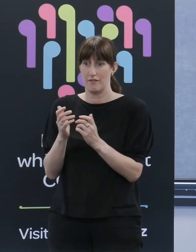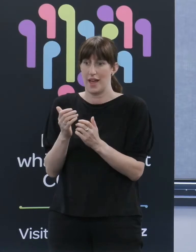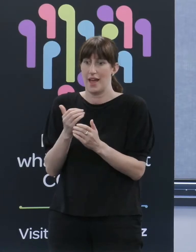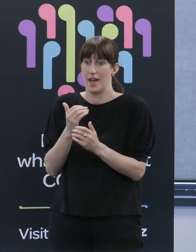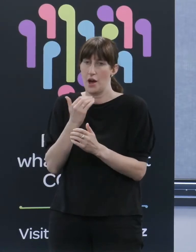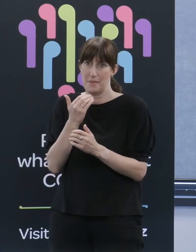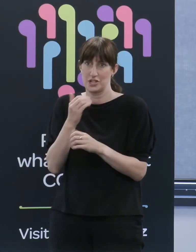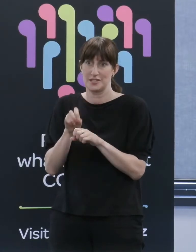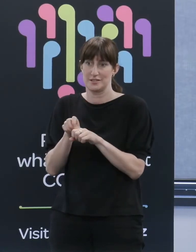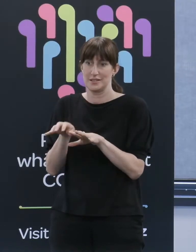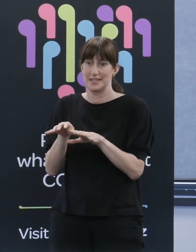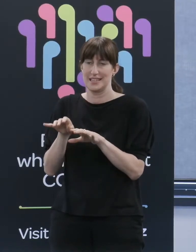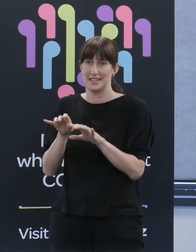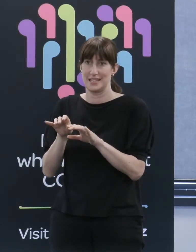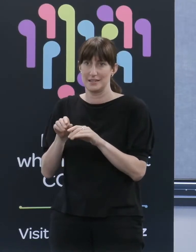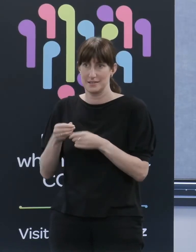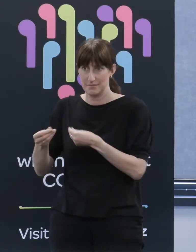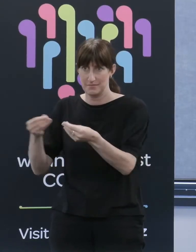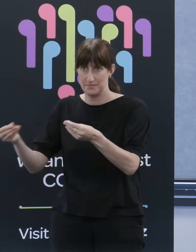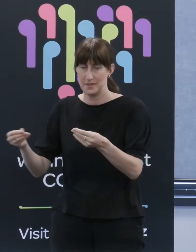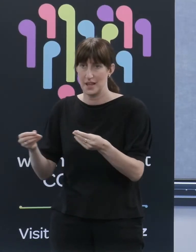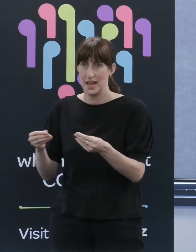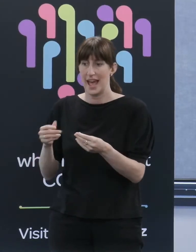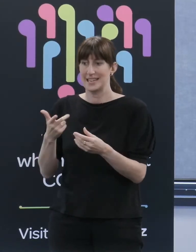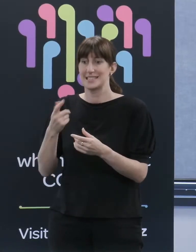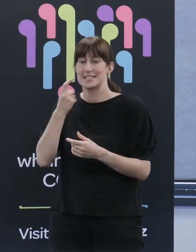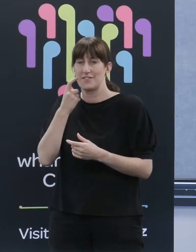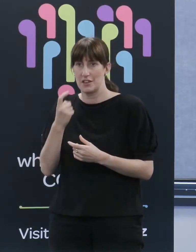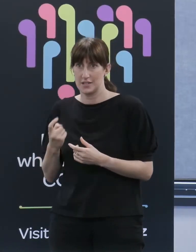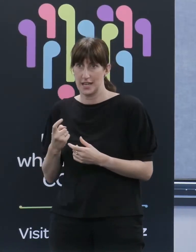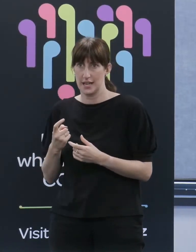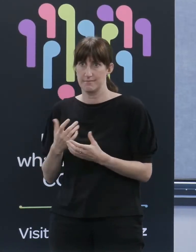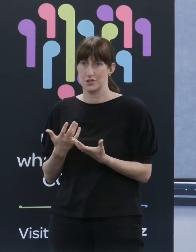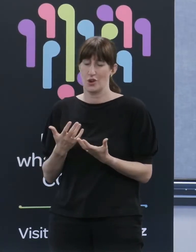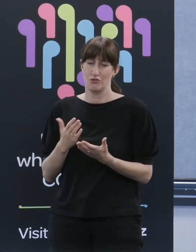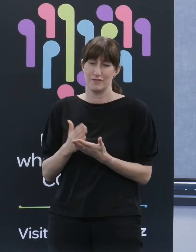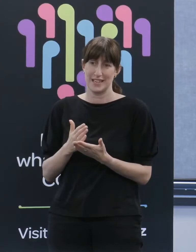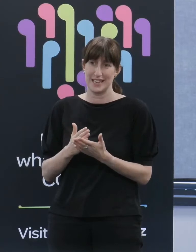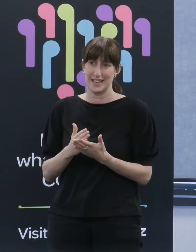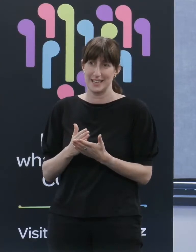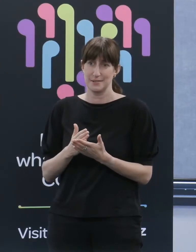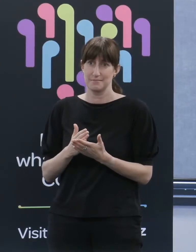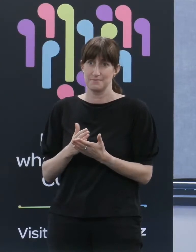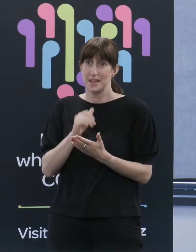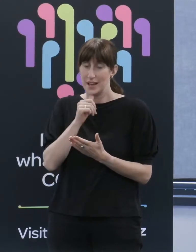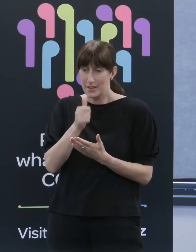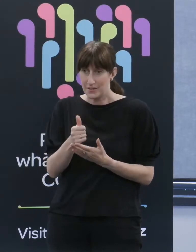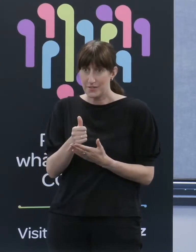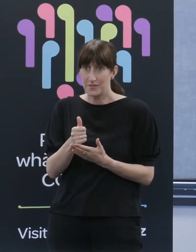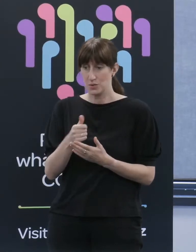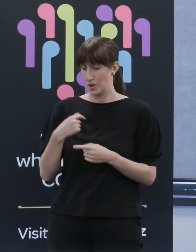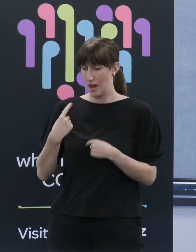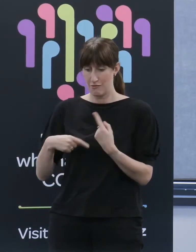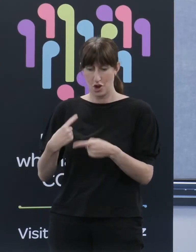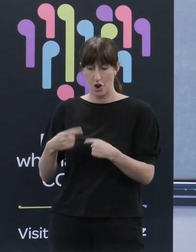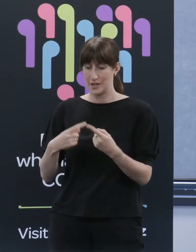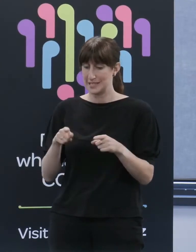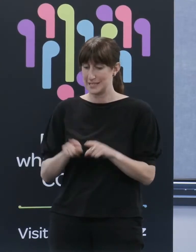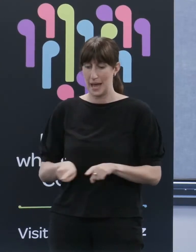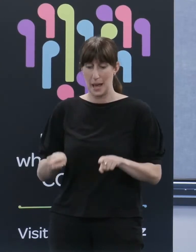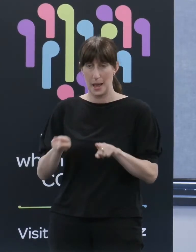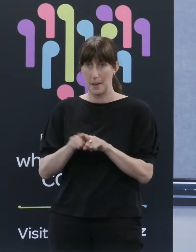what we know about its severity compared with the variant we've already got here. So the key thing is, if people do what they're doing now, as I